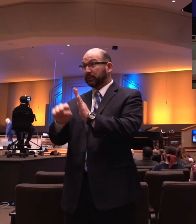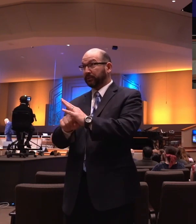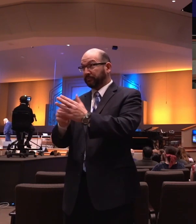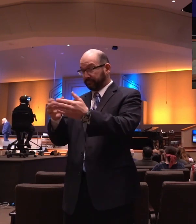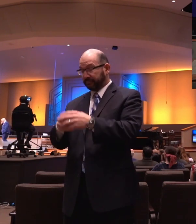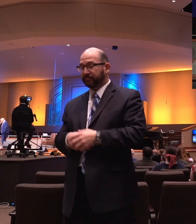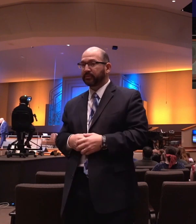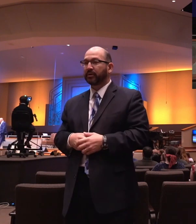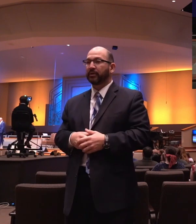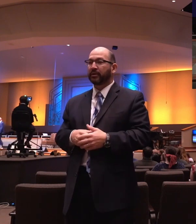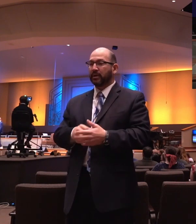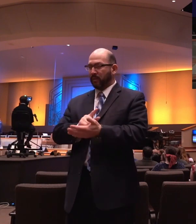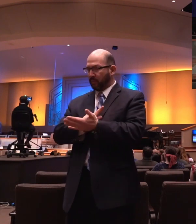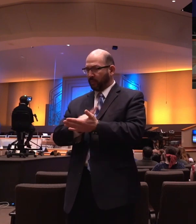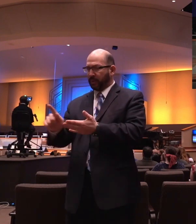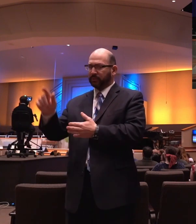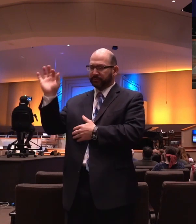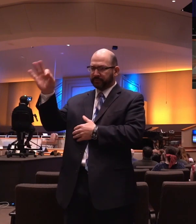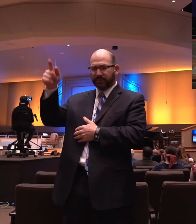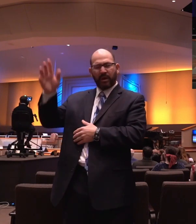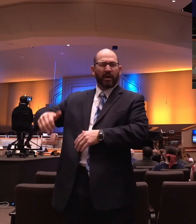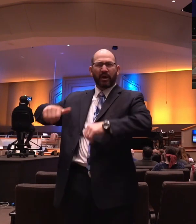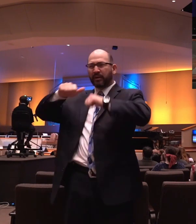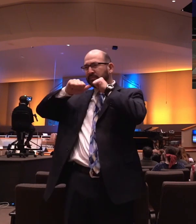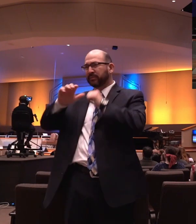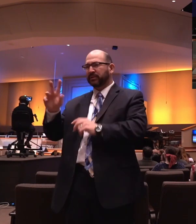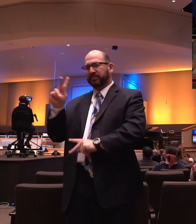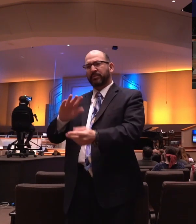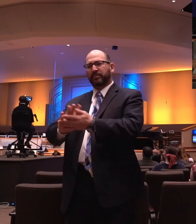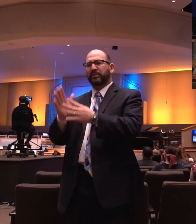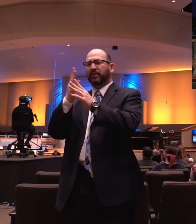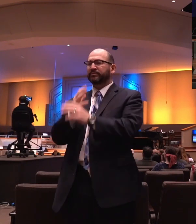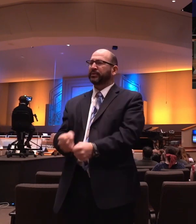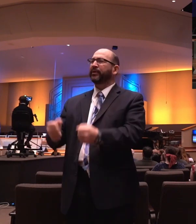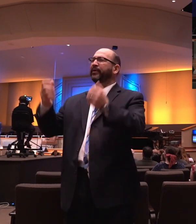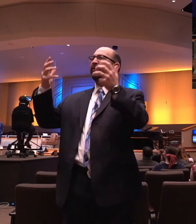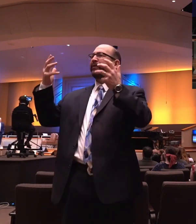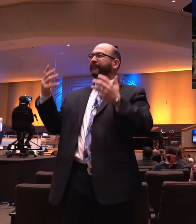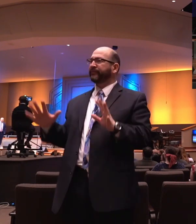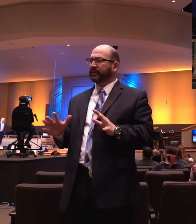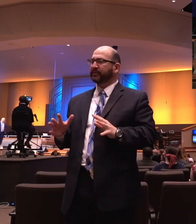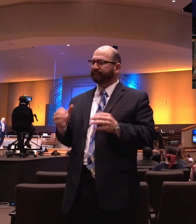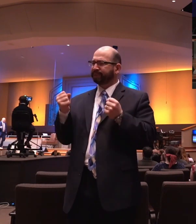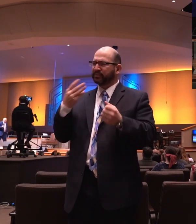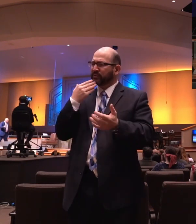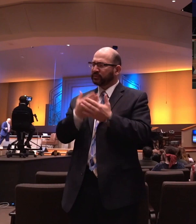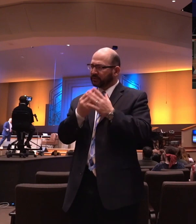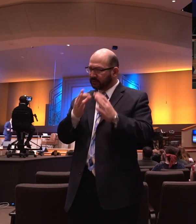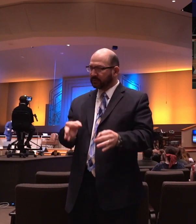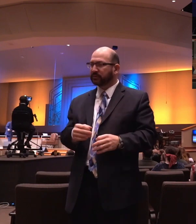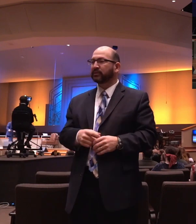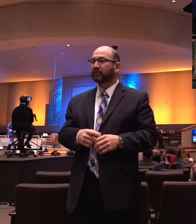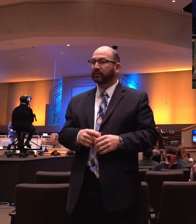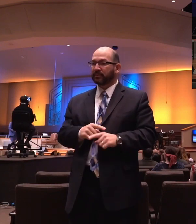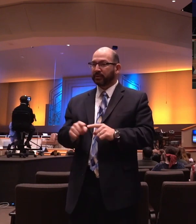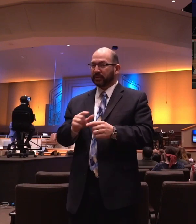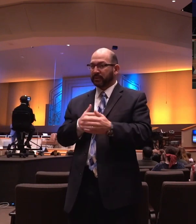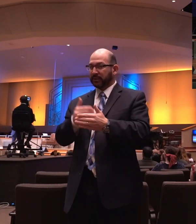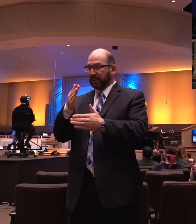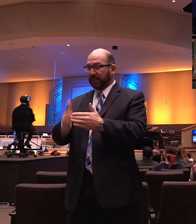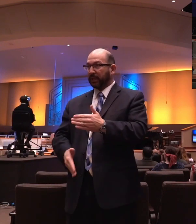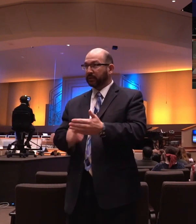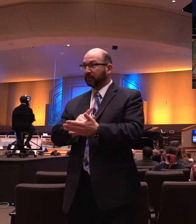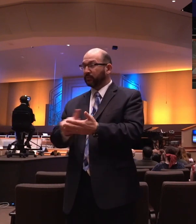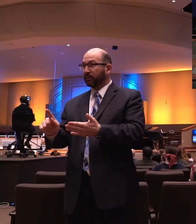and at the end of the week, God blessed, we saw some folks saved, we saw some decisions made, but at the end of the week,